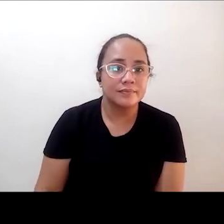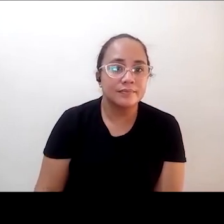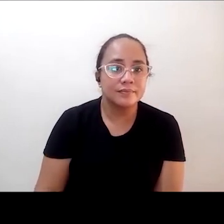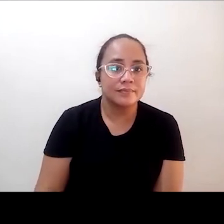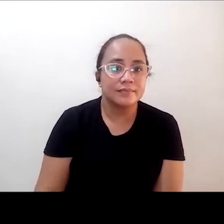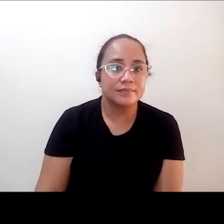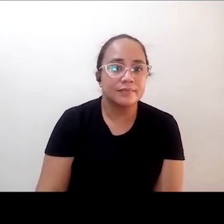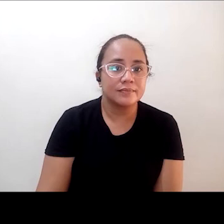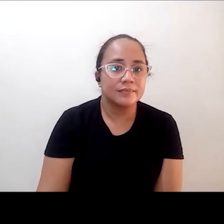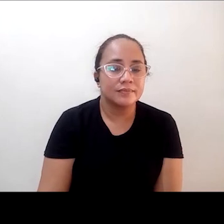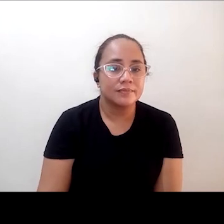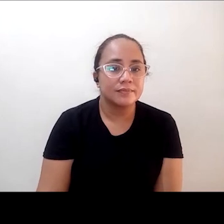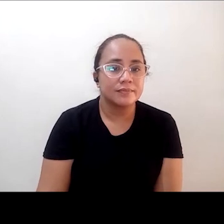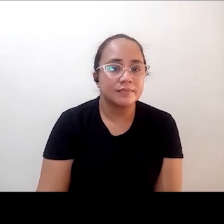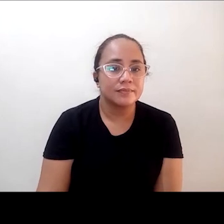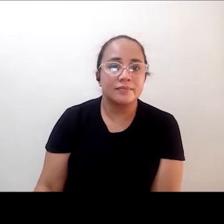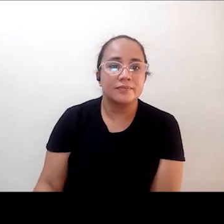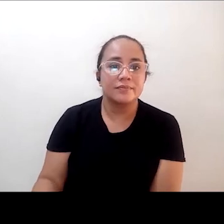Okay.